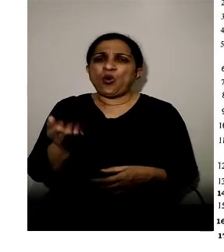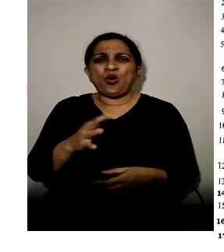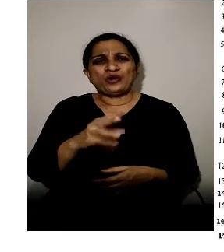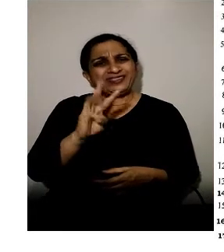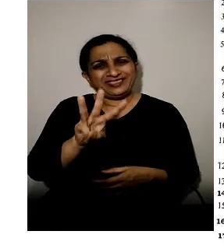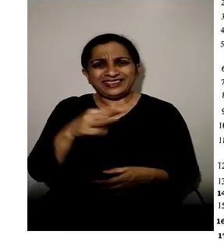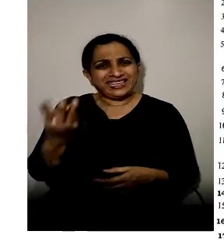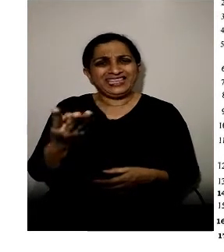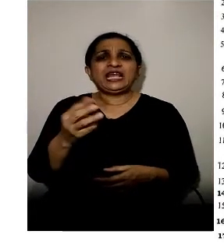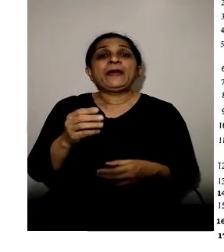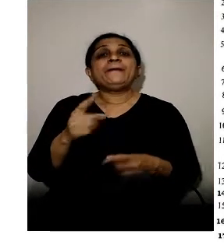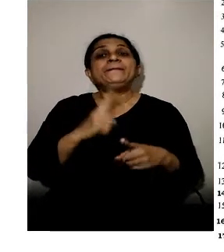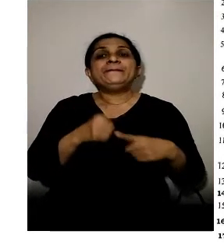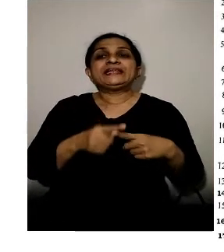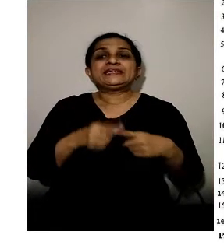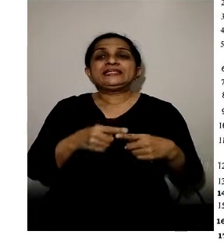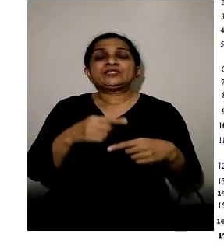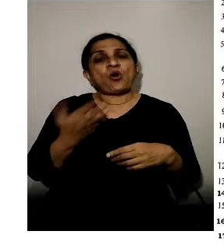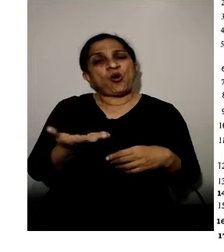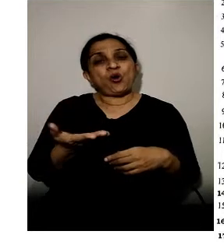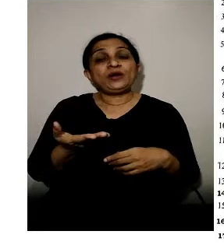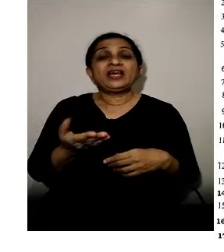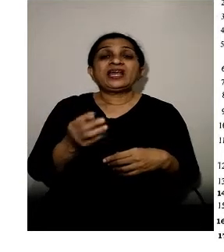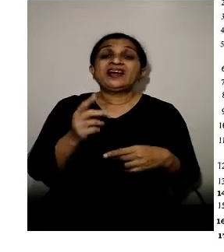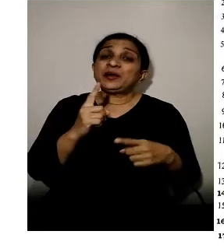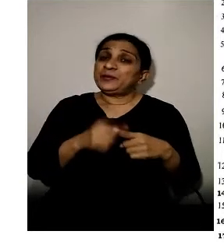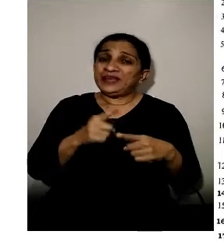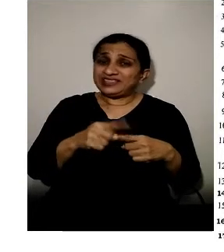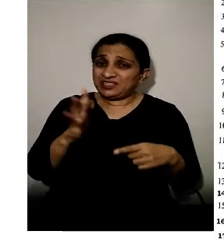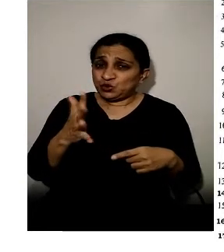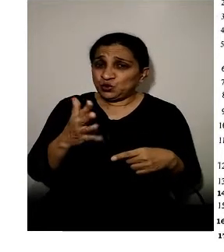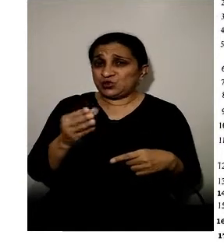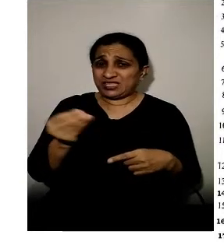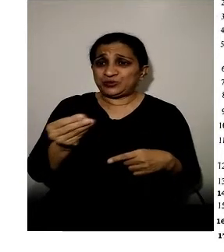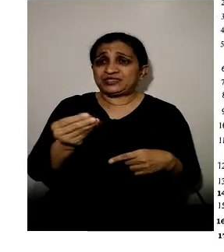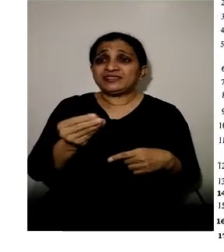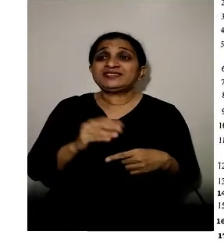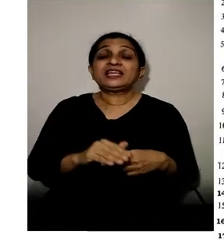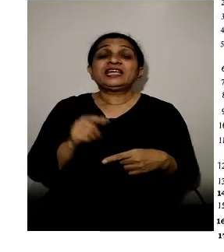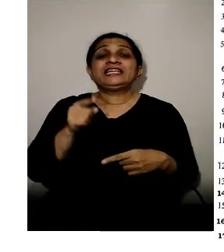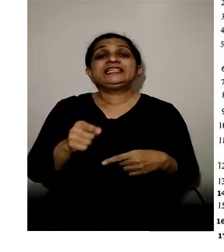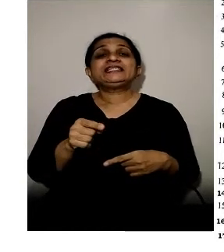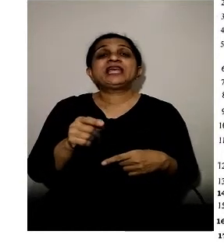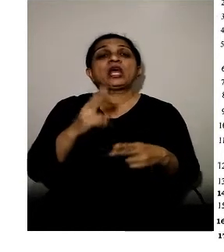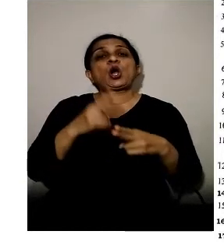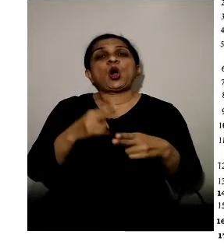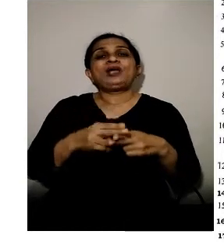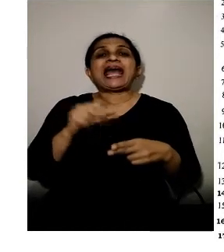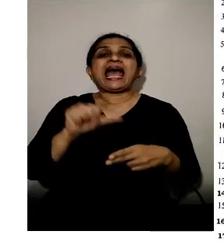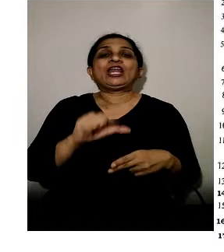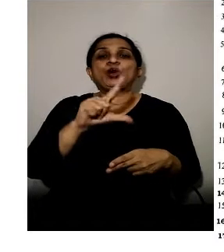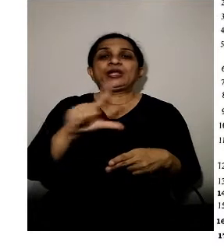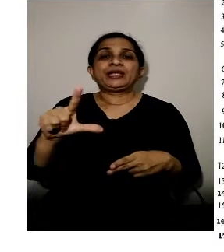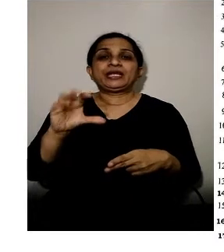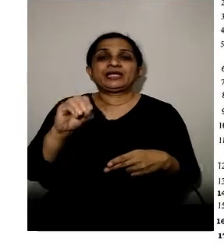or three metals or metal no substance mercury called